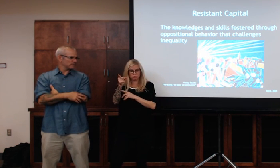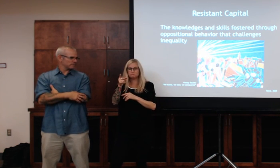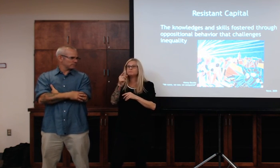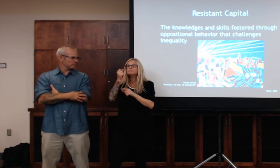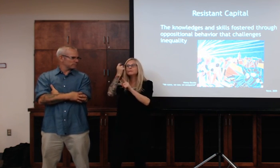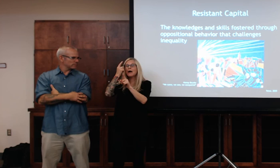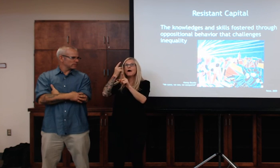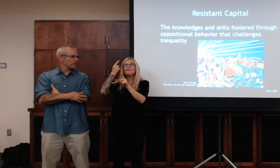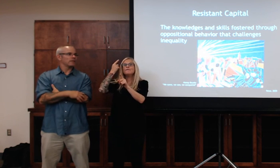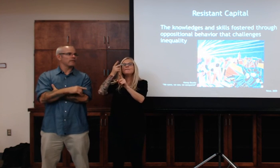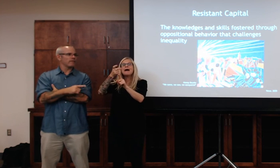school...